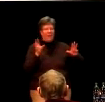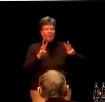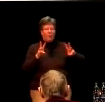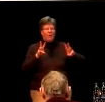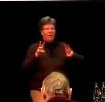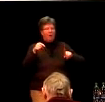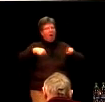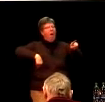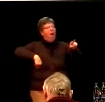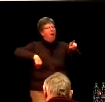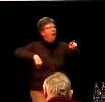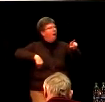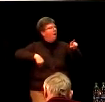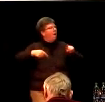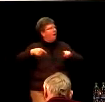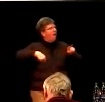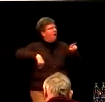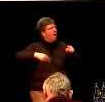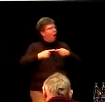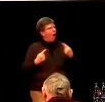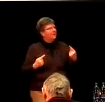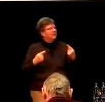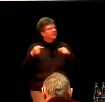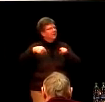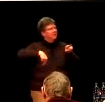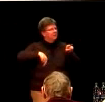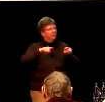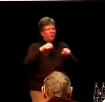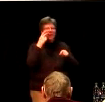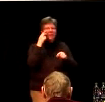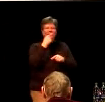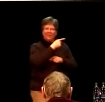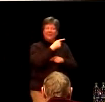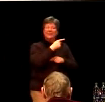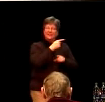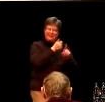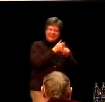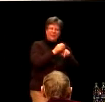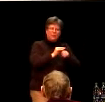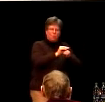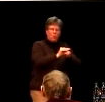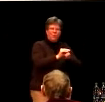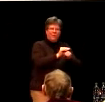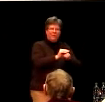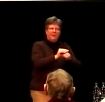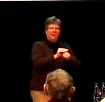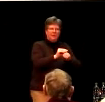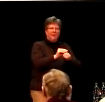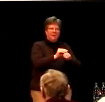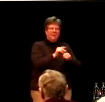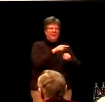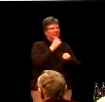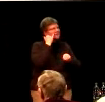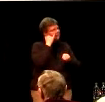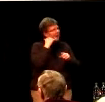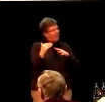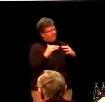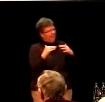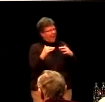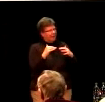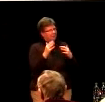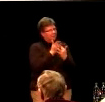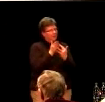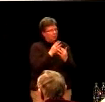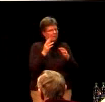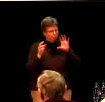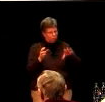opposite directions. And so you can think about this as being a moving thing. This is a front. This is a battle between these two air